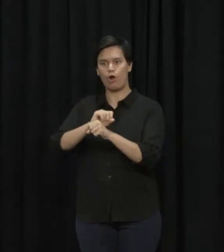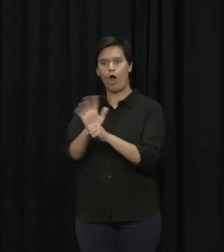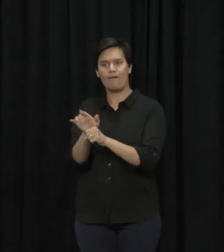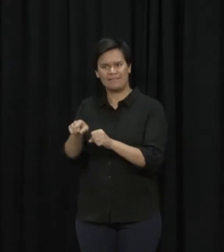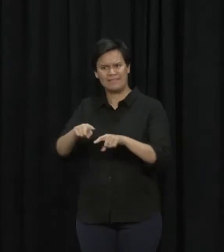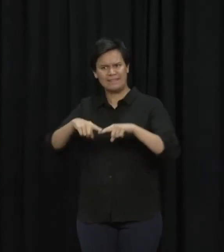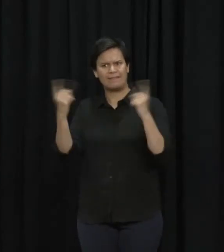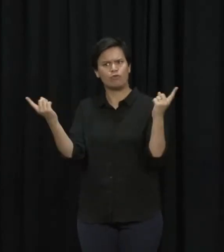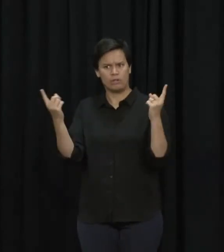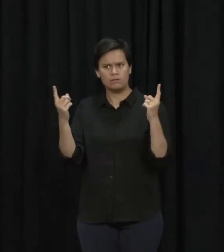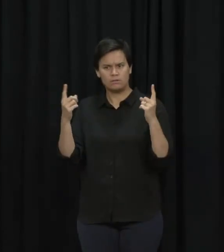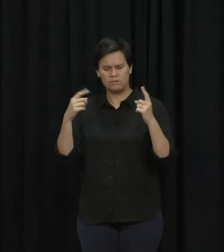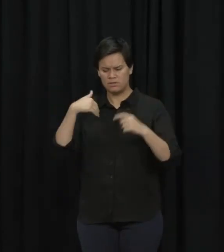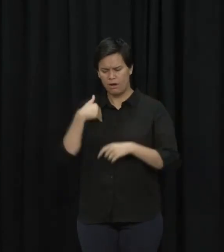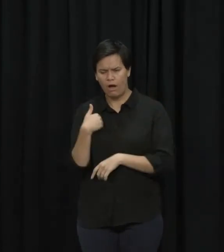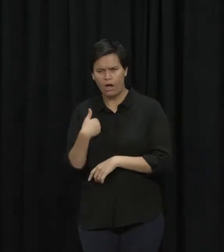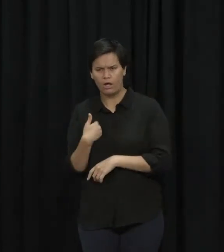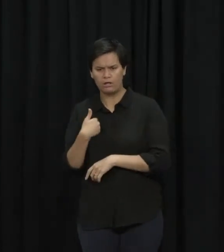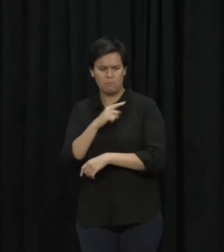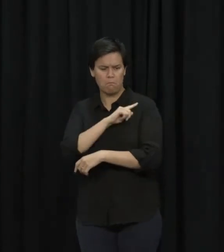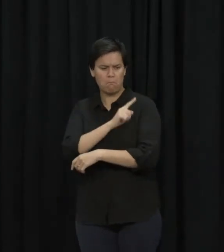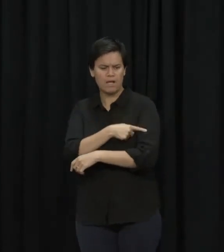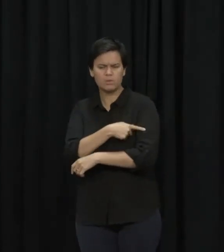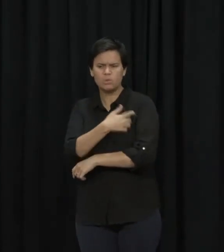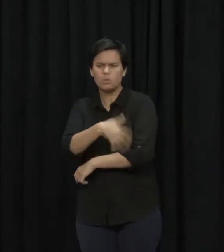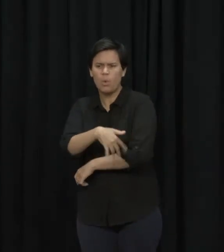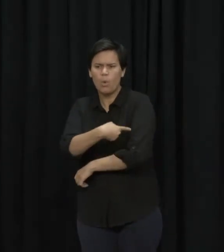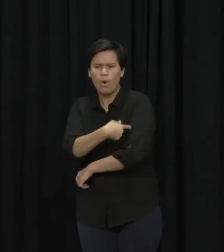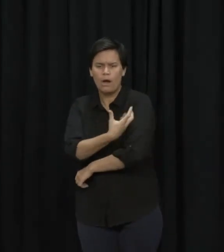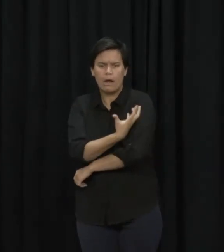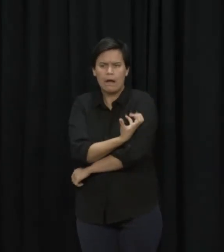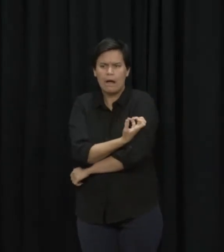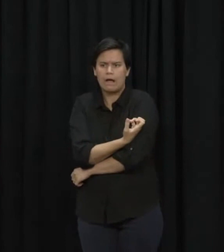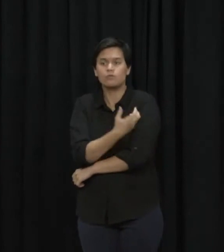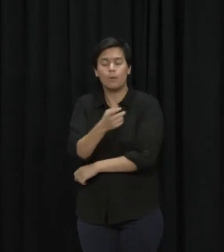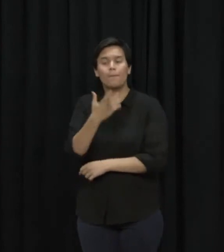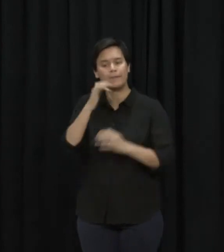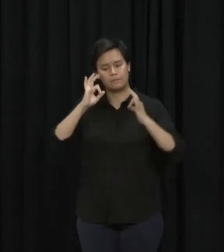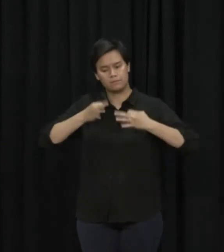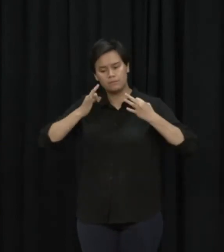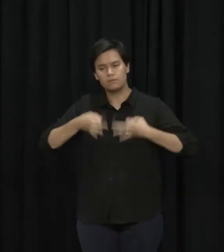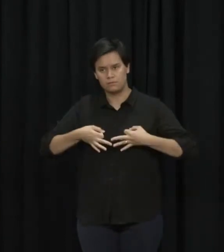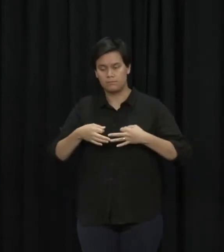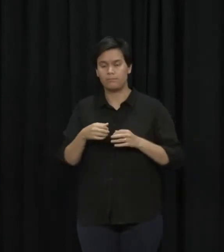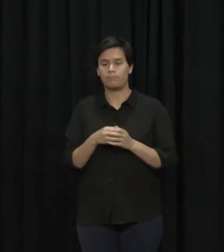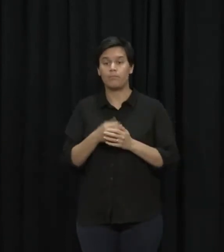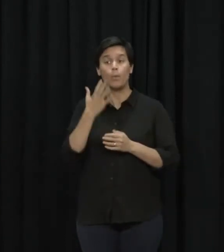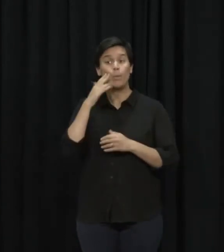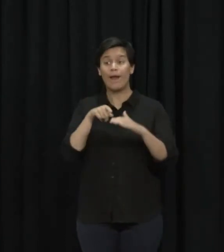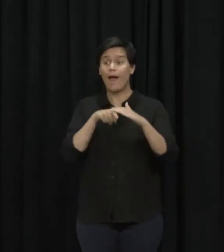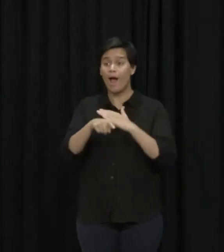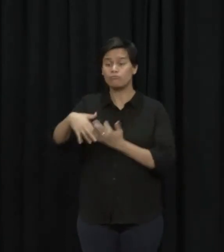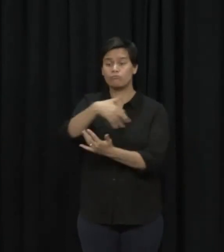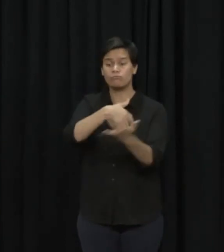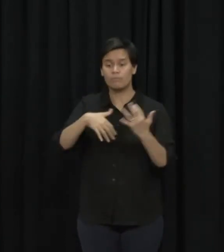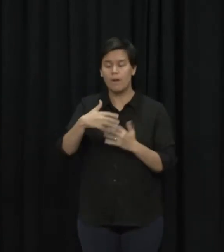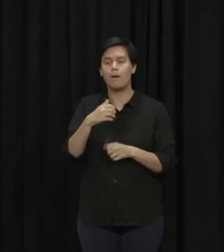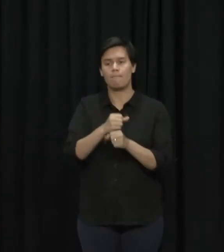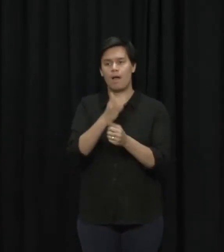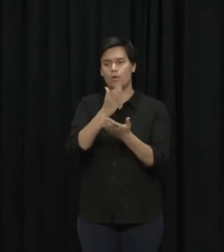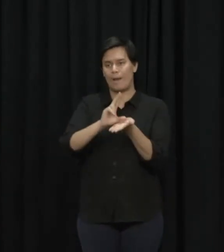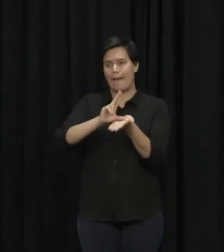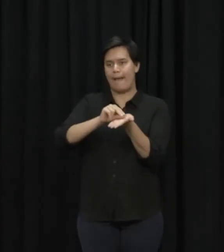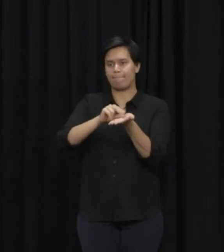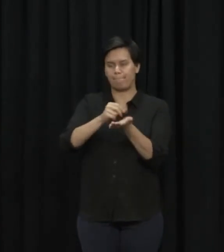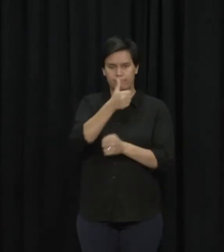record of where you've been, wherever you are in the motu, and use the COVID Tracer app. The important thing about Alert Level